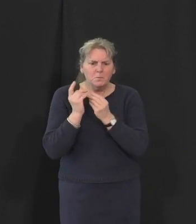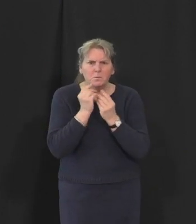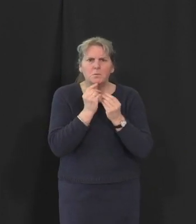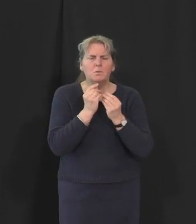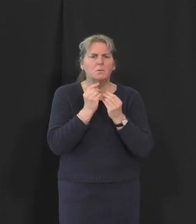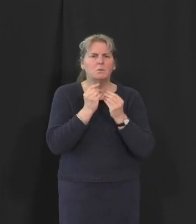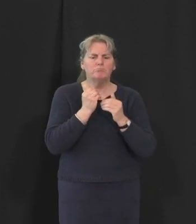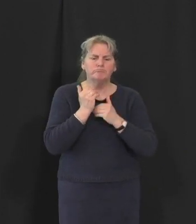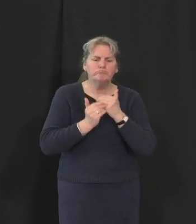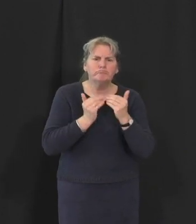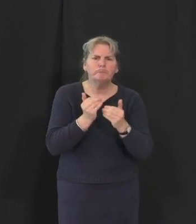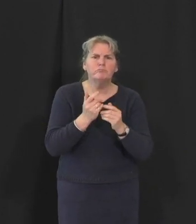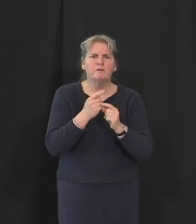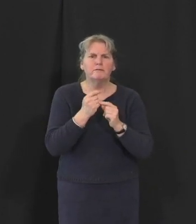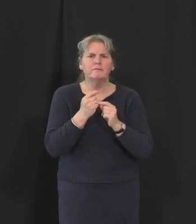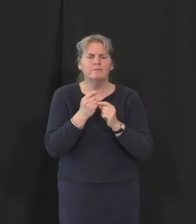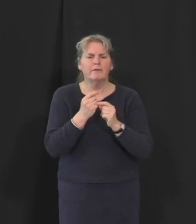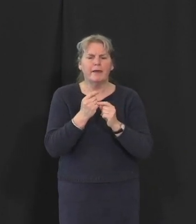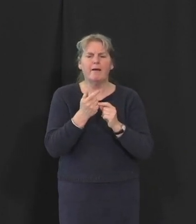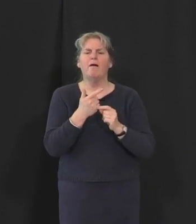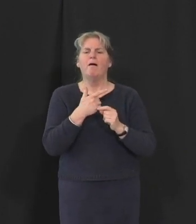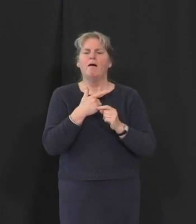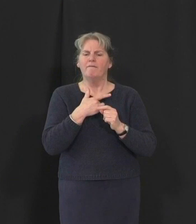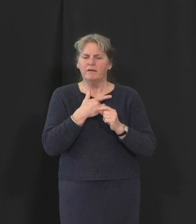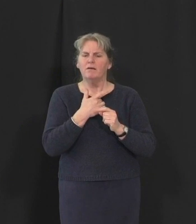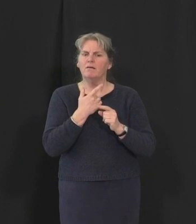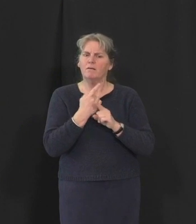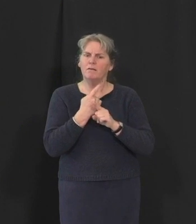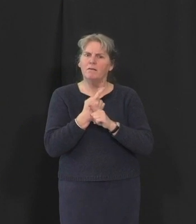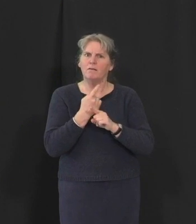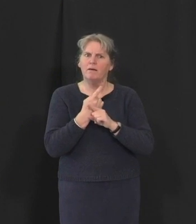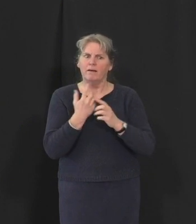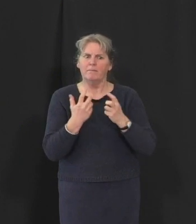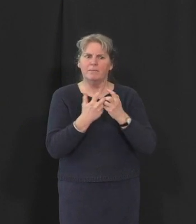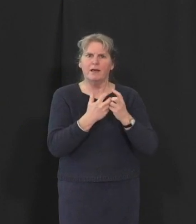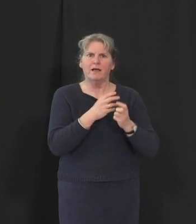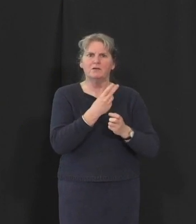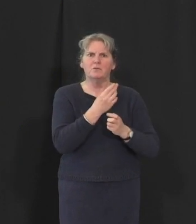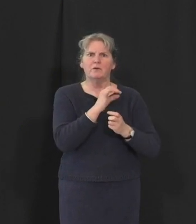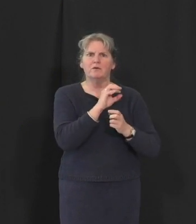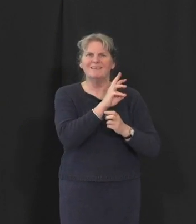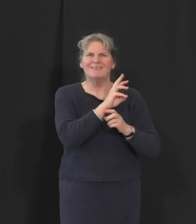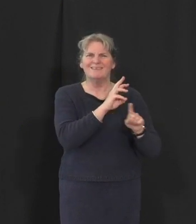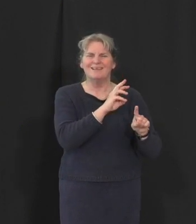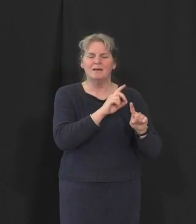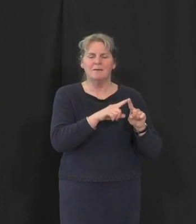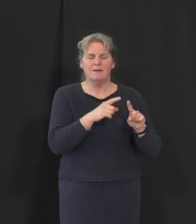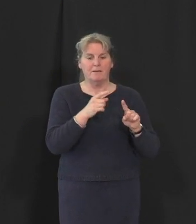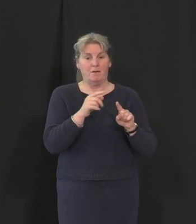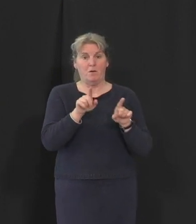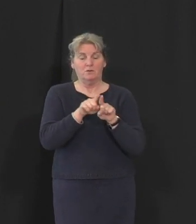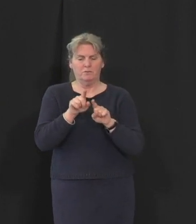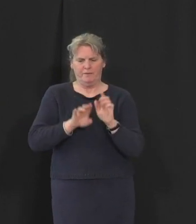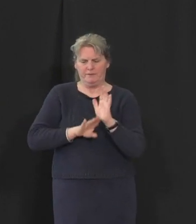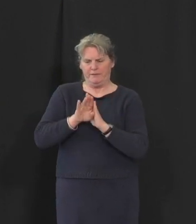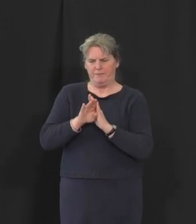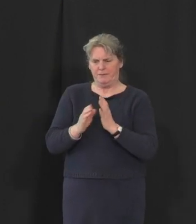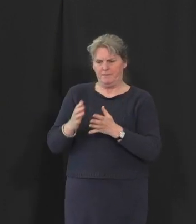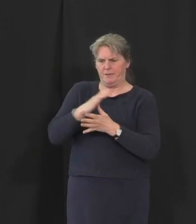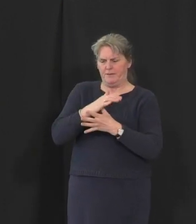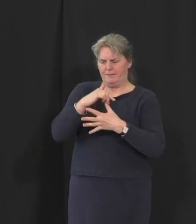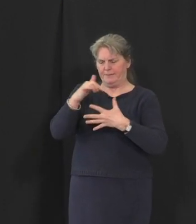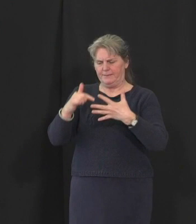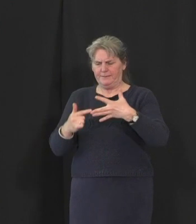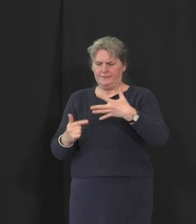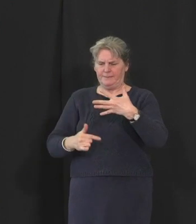to that comfort level where at the same time we can start looking at, well, what would be the priorities for opening up? What are the